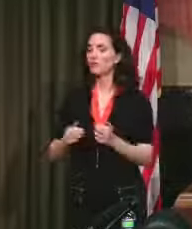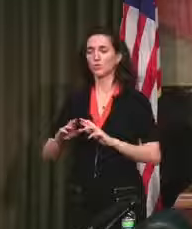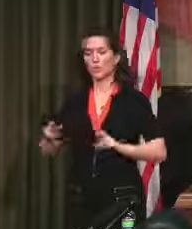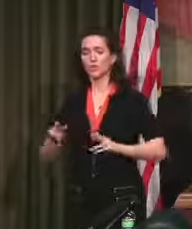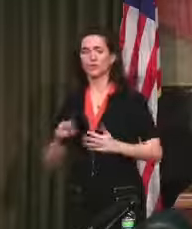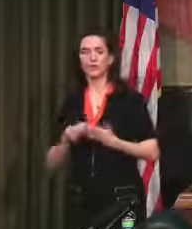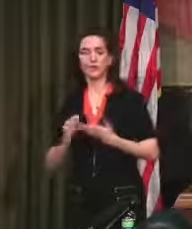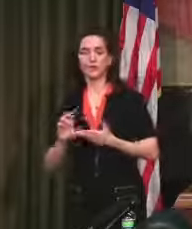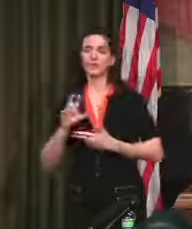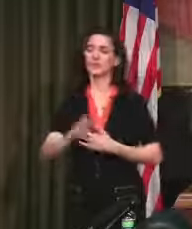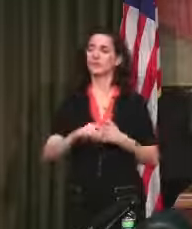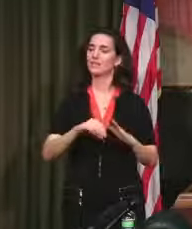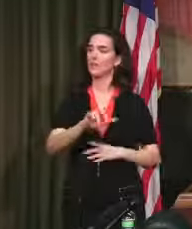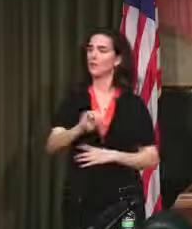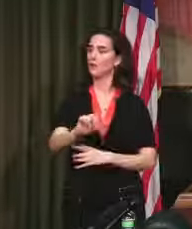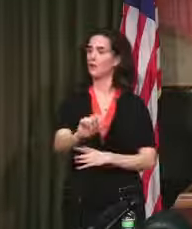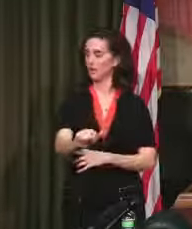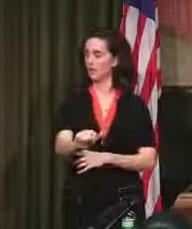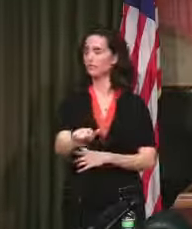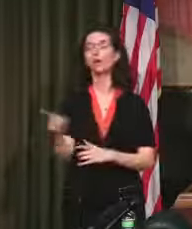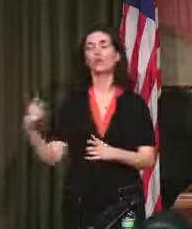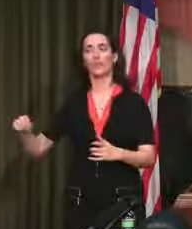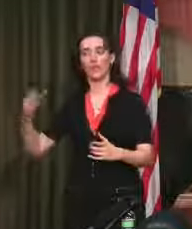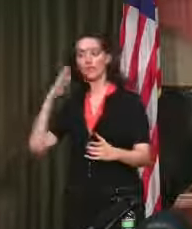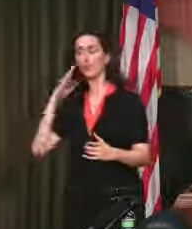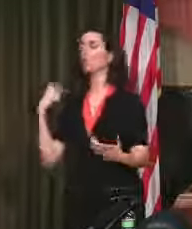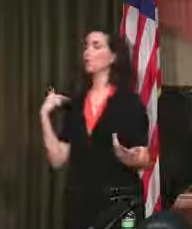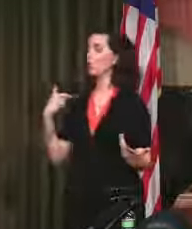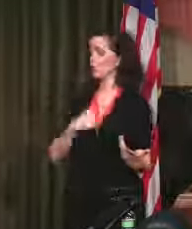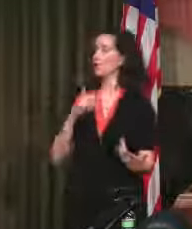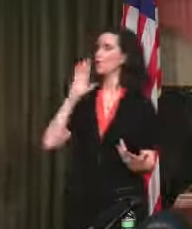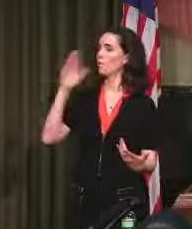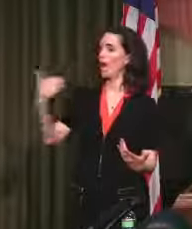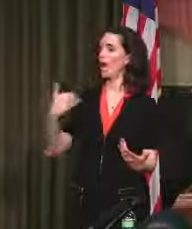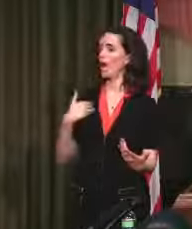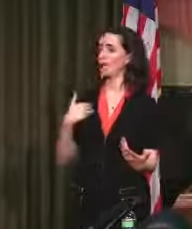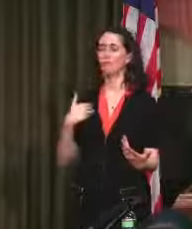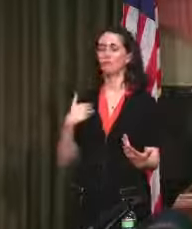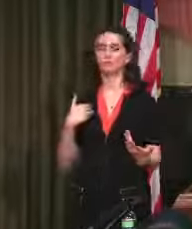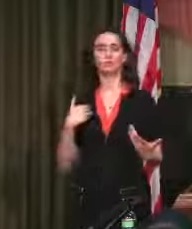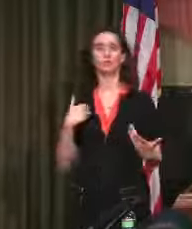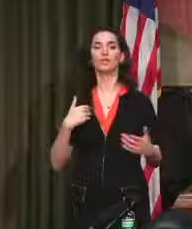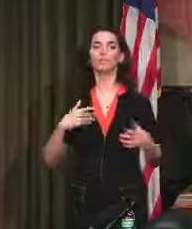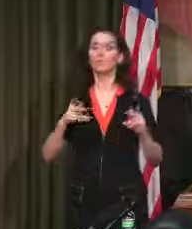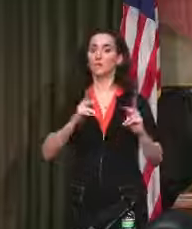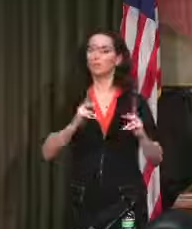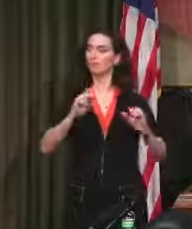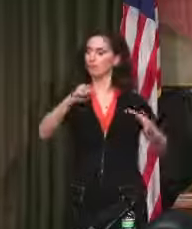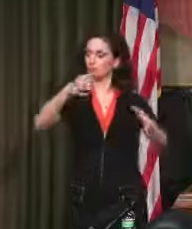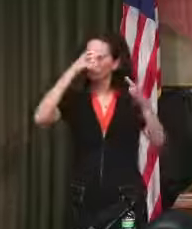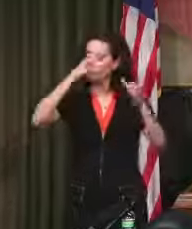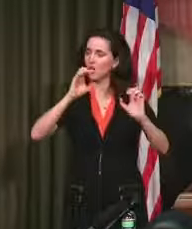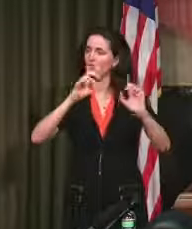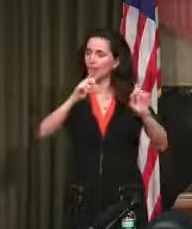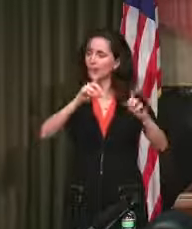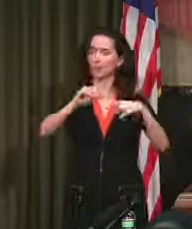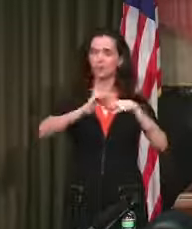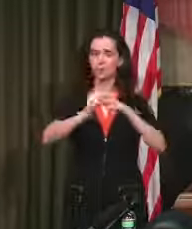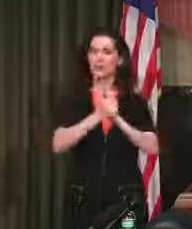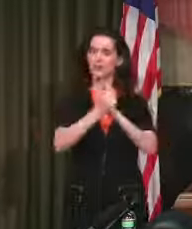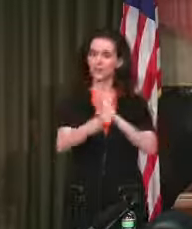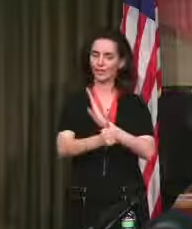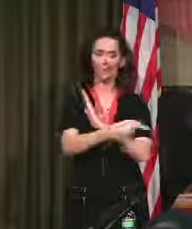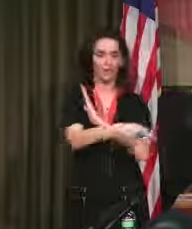Louisiana, so that they can know that we are going to have educated, trained, skilled people here that can be